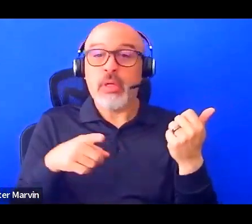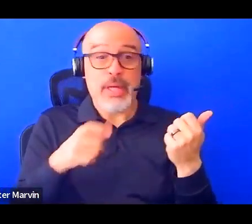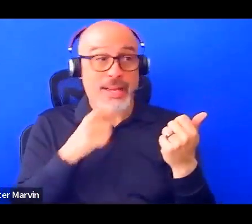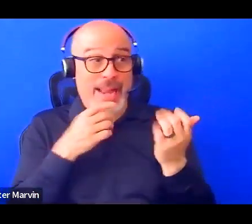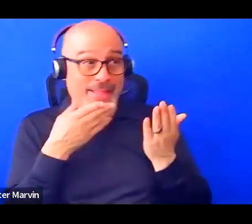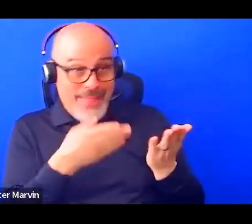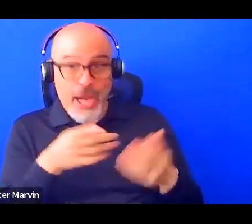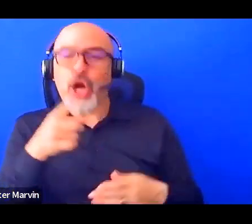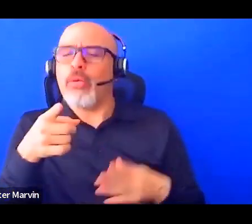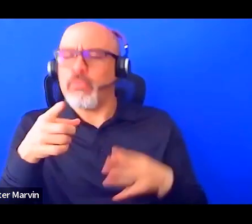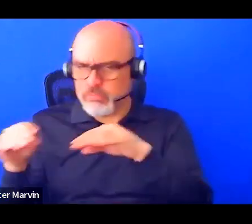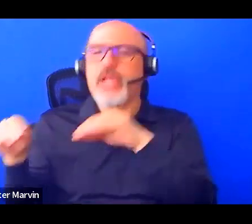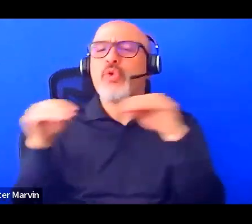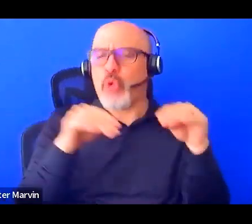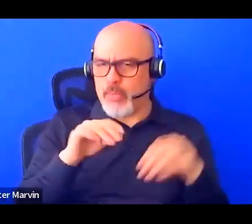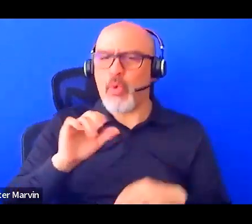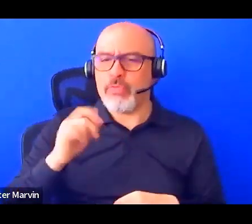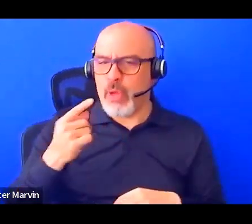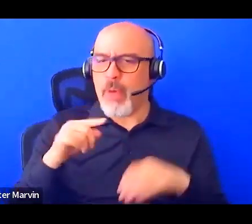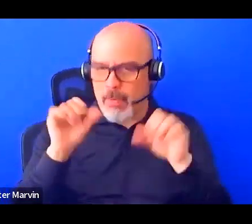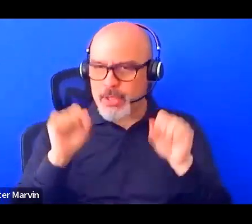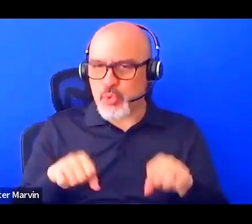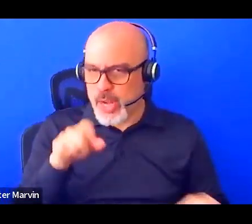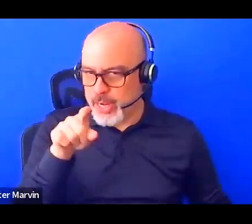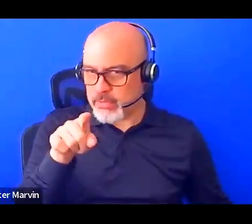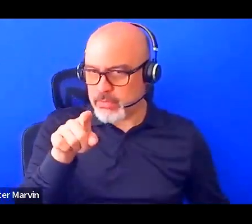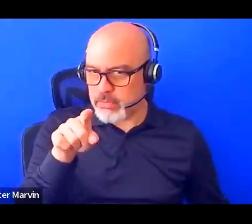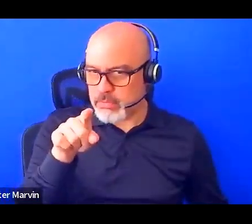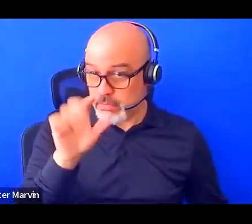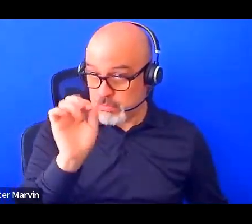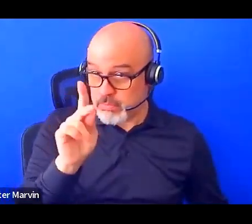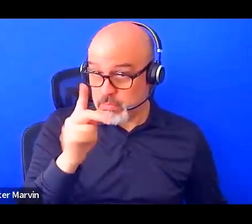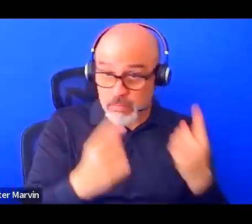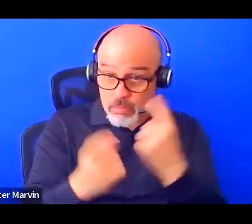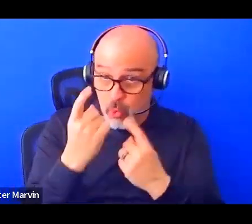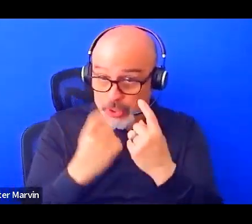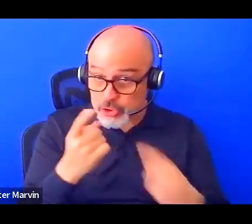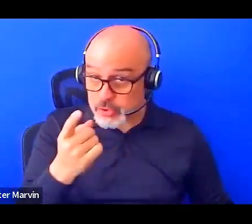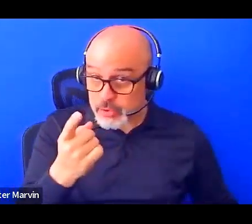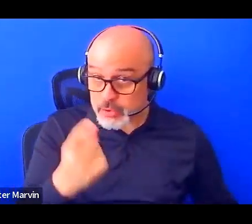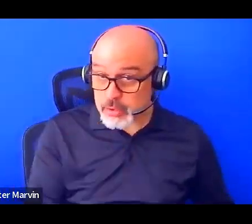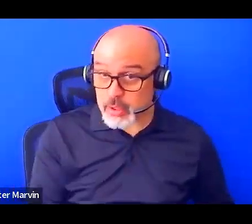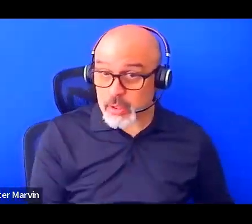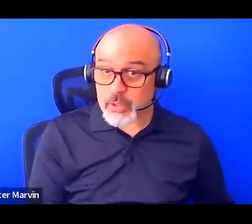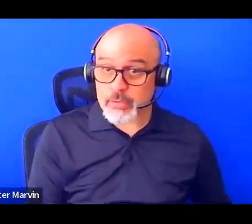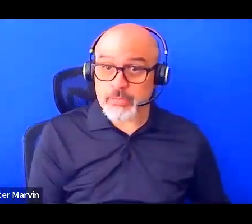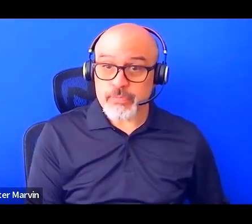you can live in your apartment. Do you have any questions, sir?